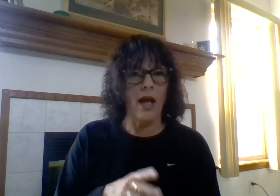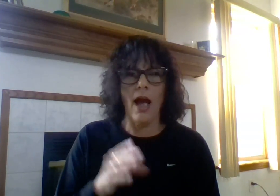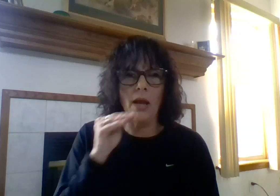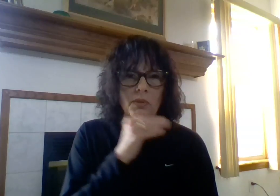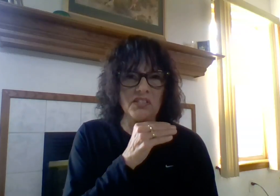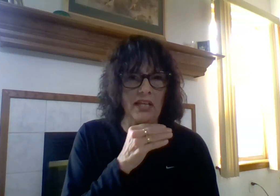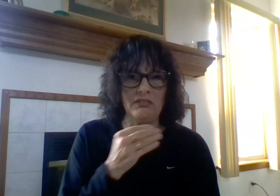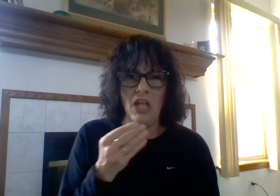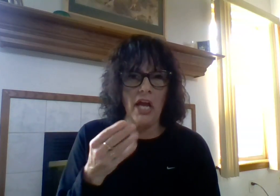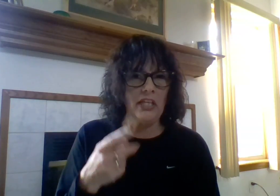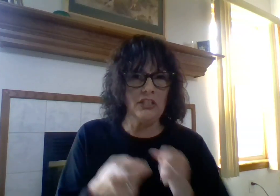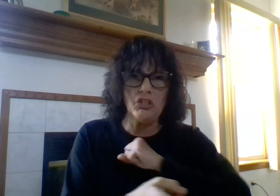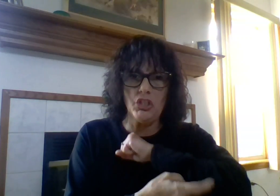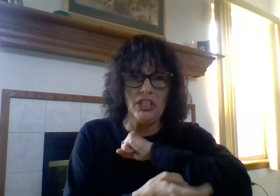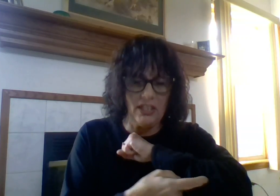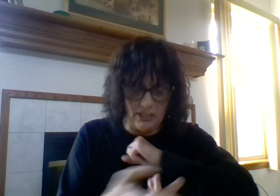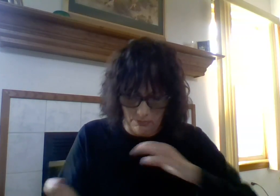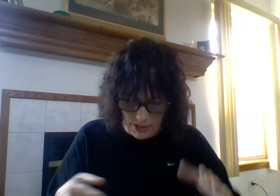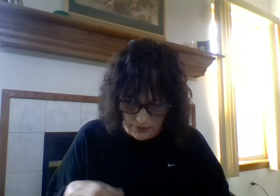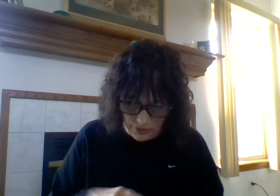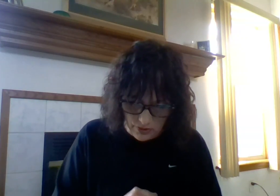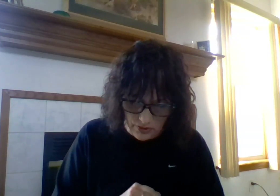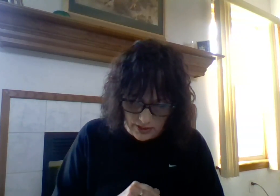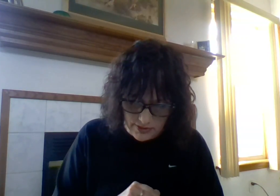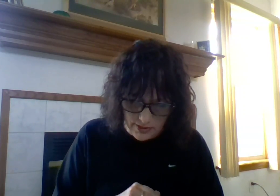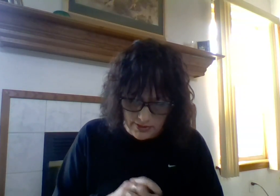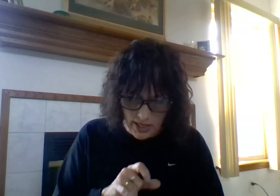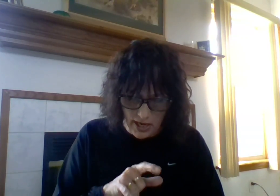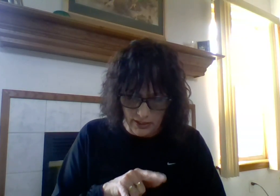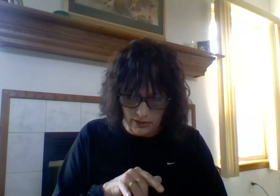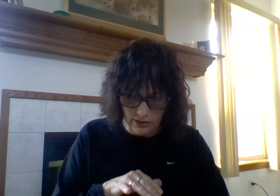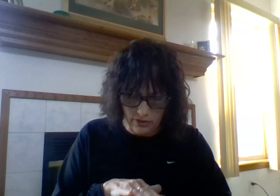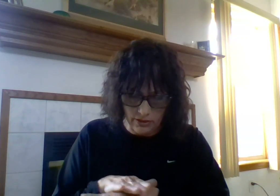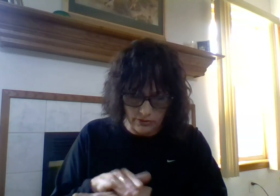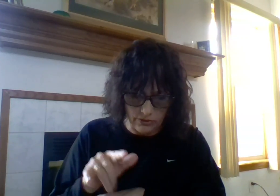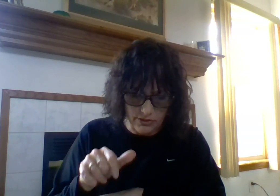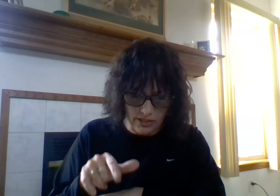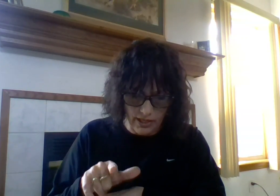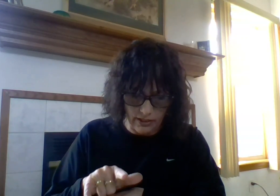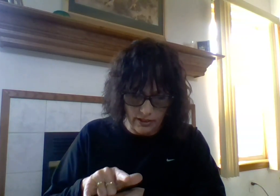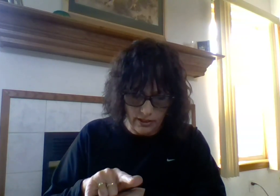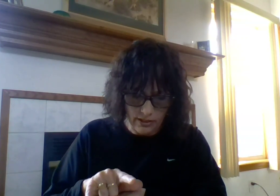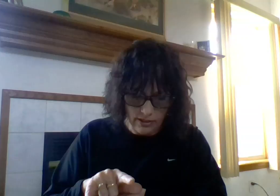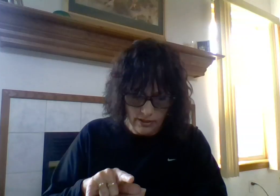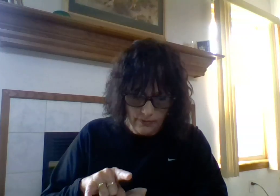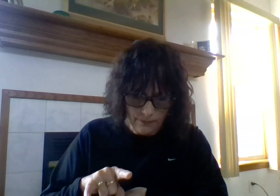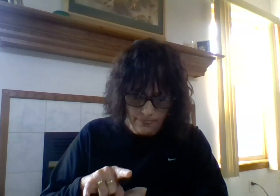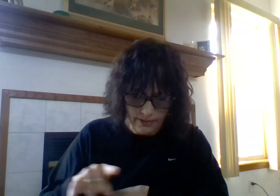I would say lying, cheating, but there is a sign here. It looks like